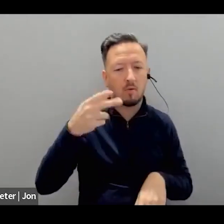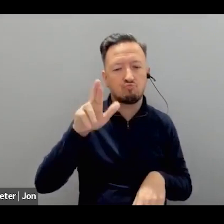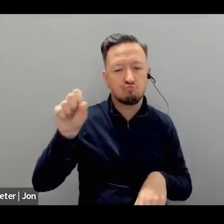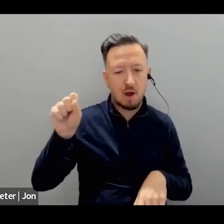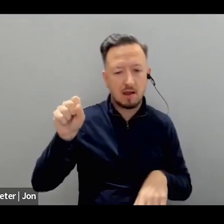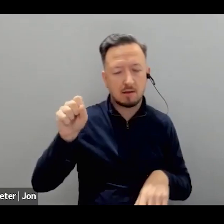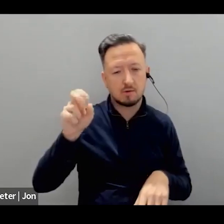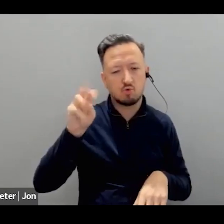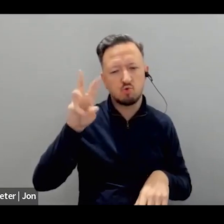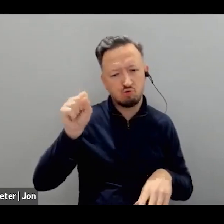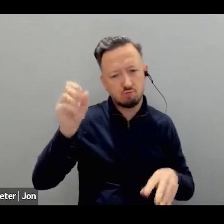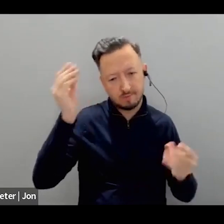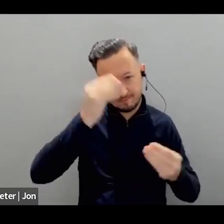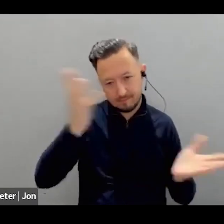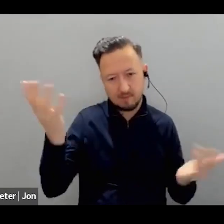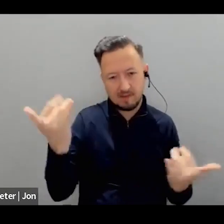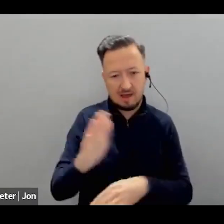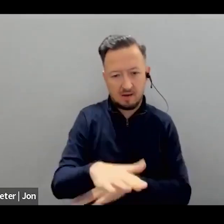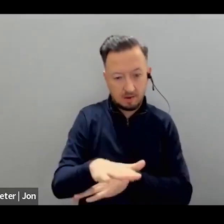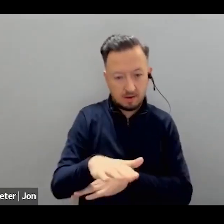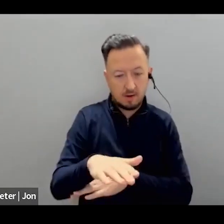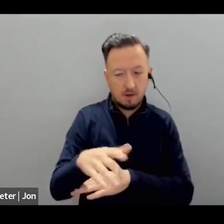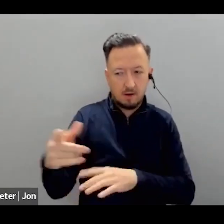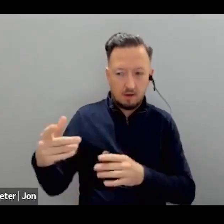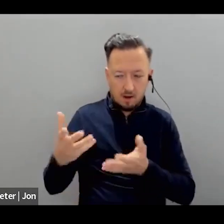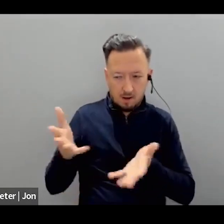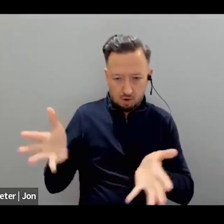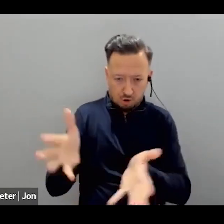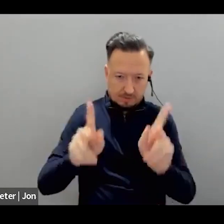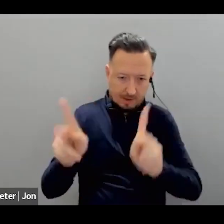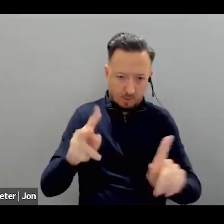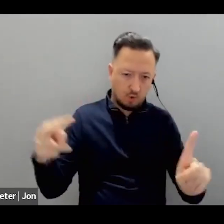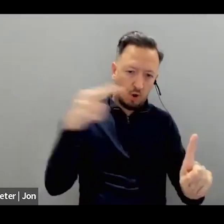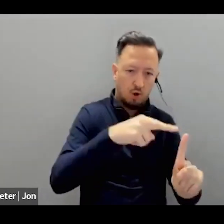afternoon that links back to all of this. And,